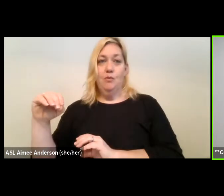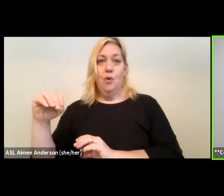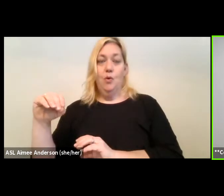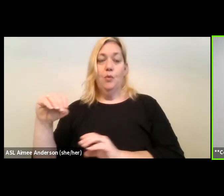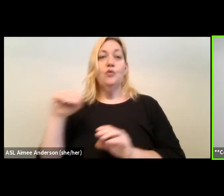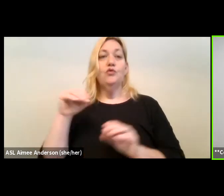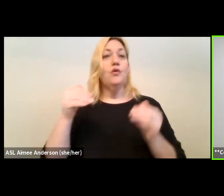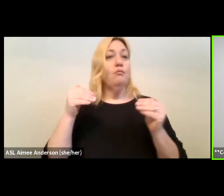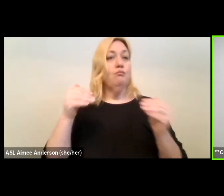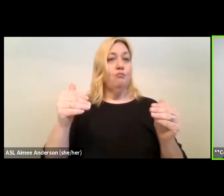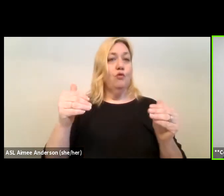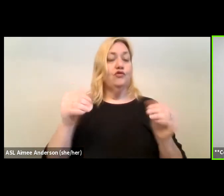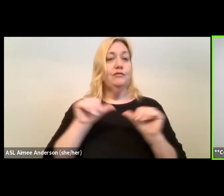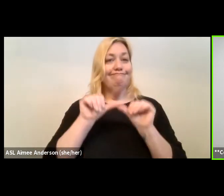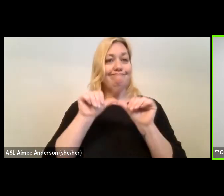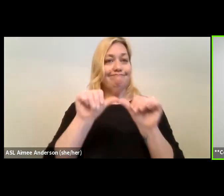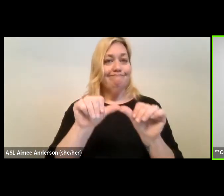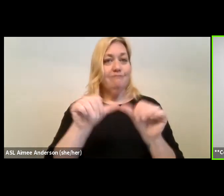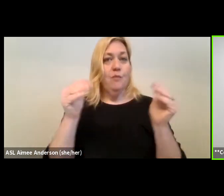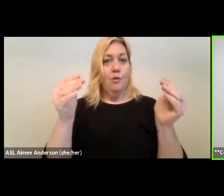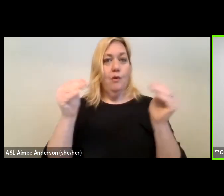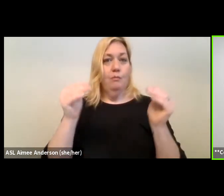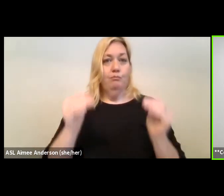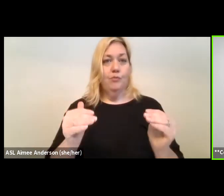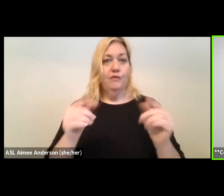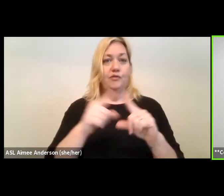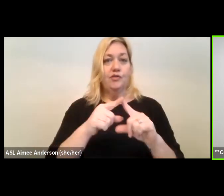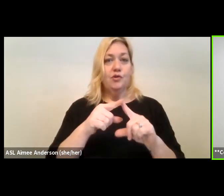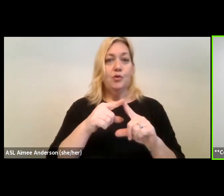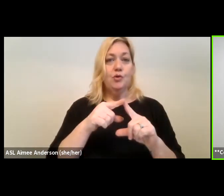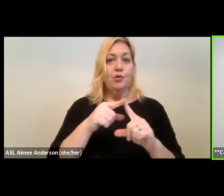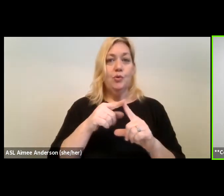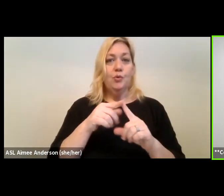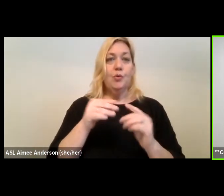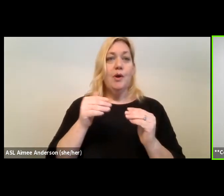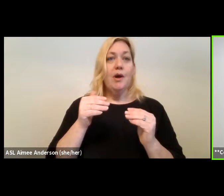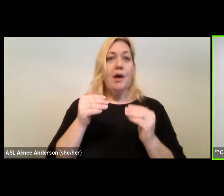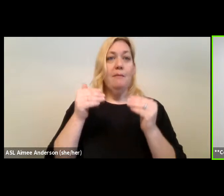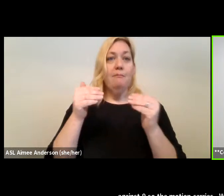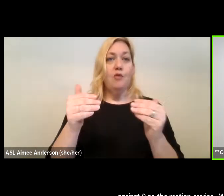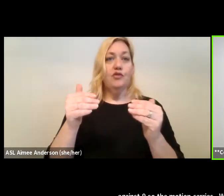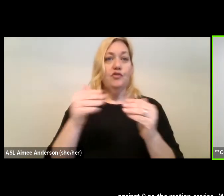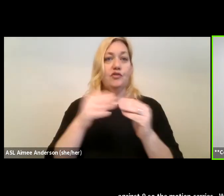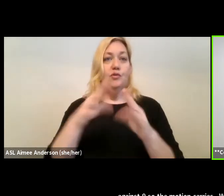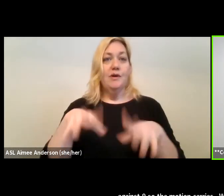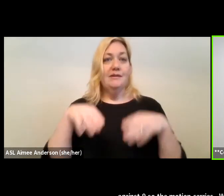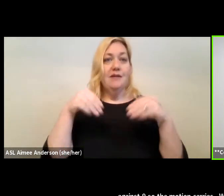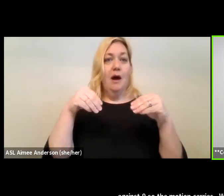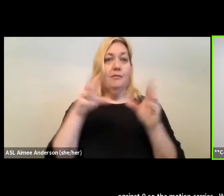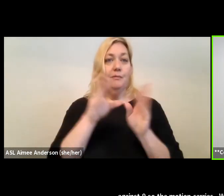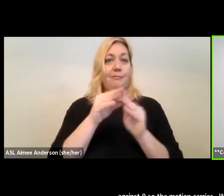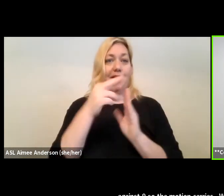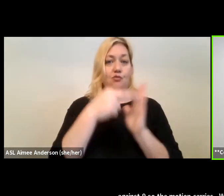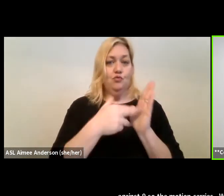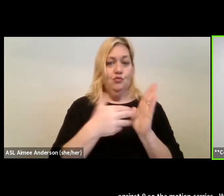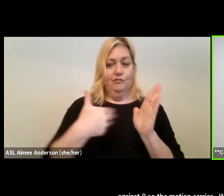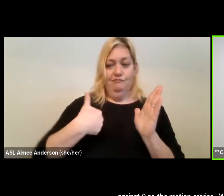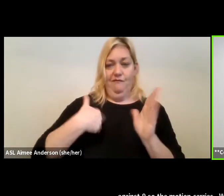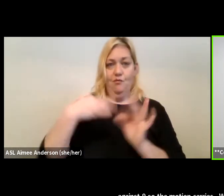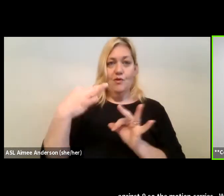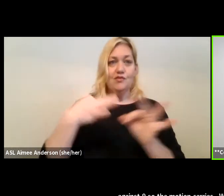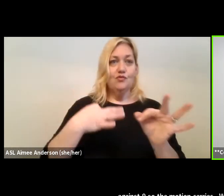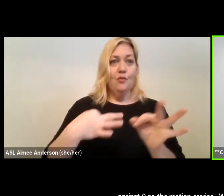carries. We will now move to the motion to adopt the meeting rules as previously described, and